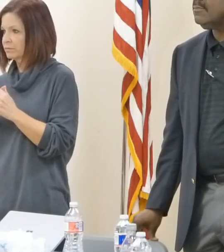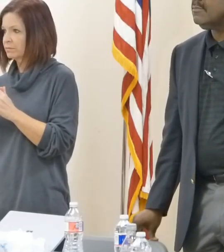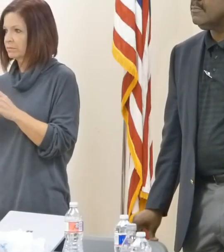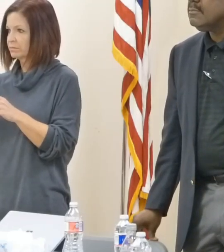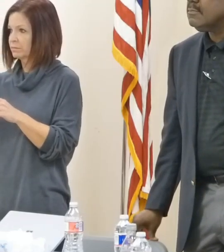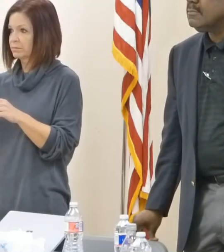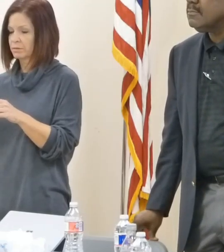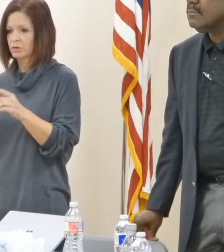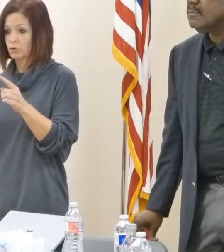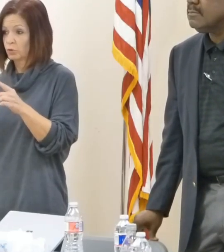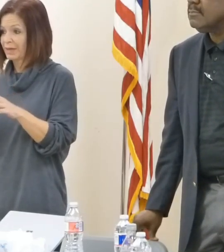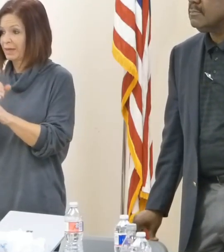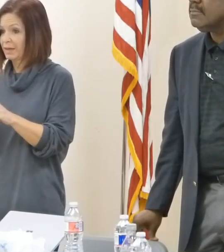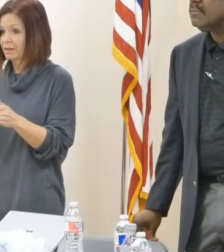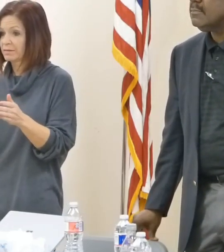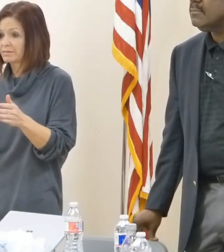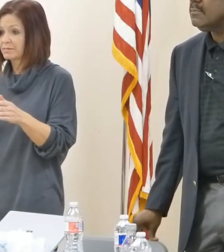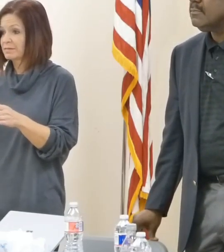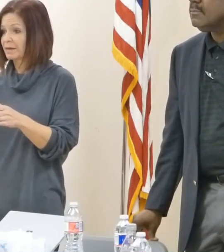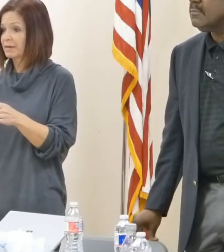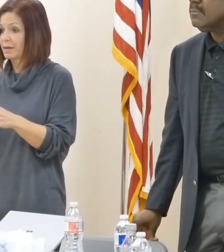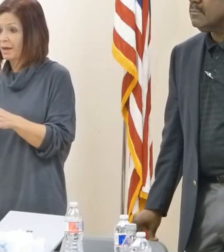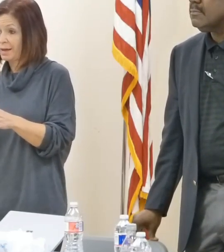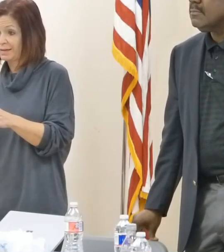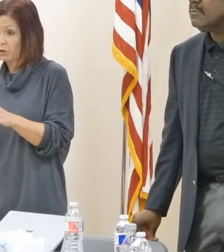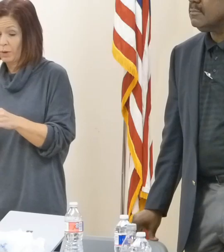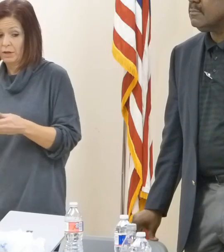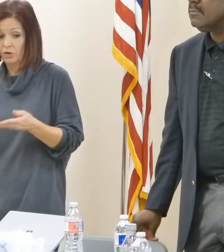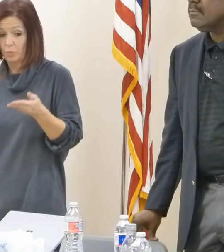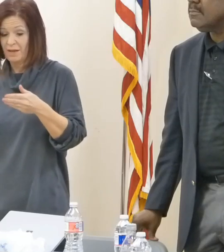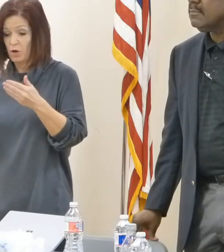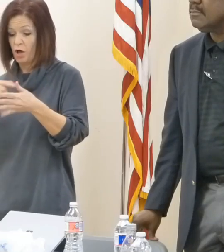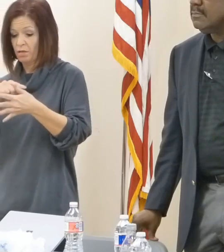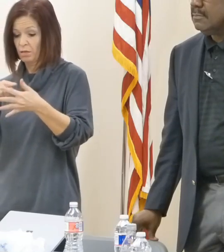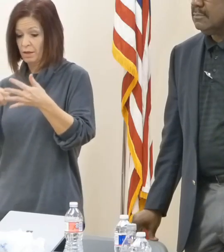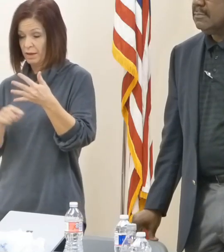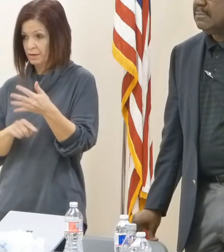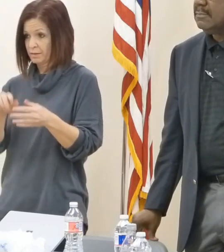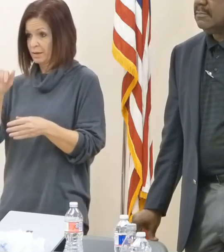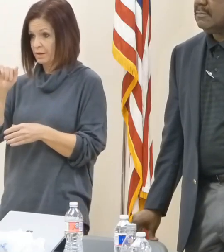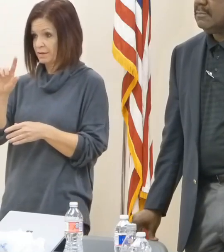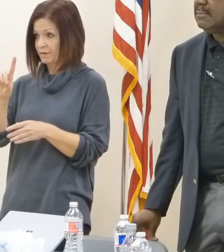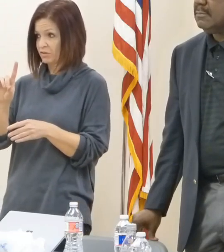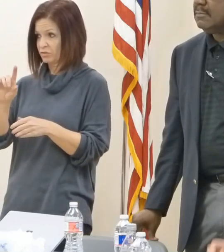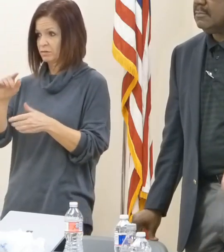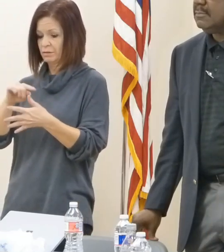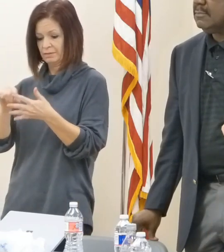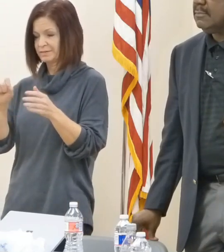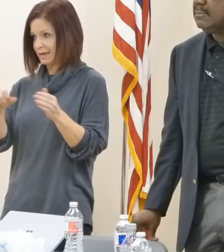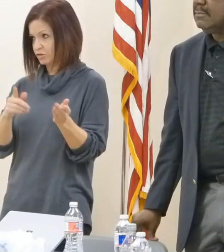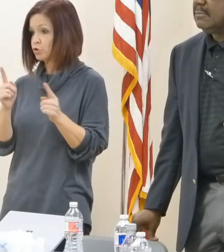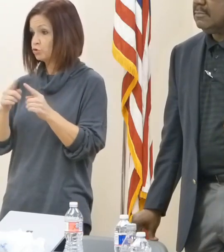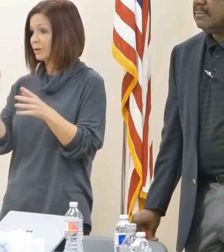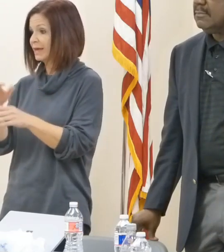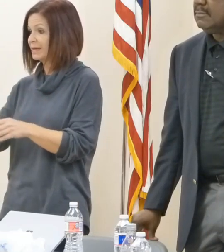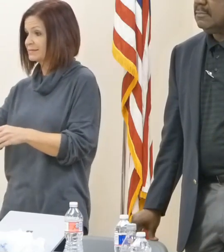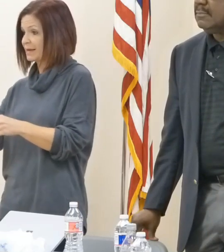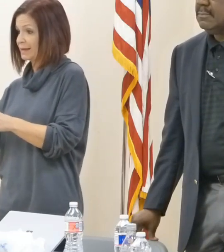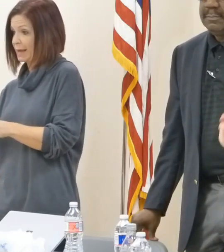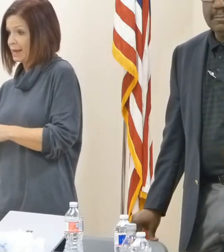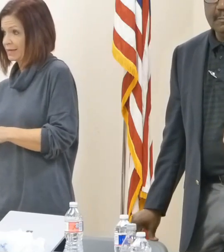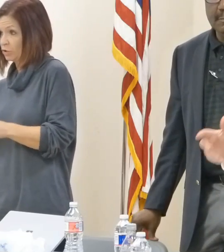a duplicate ID, do I need to provide all of that other identification? Yes, sir. You still will need to bring in all this. To get a duplicate ID was the